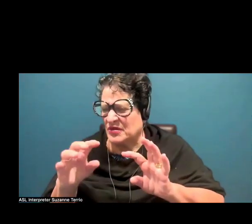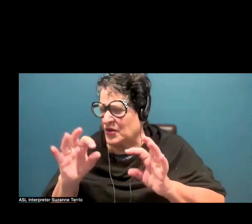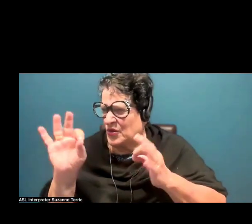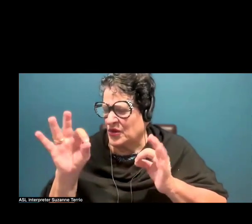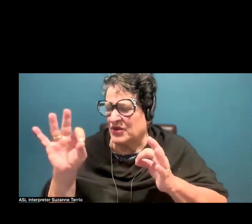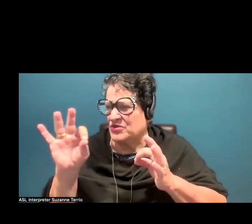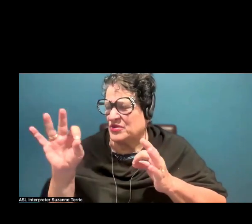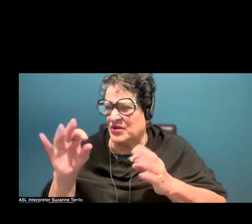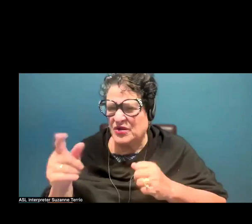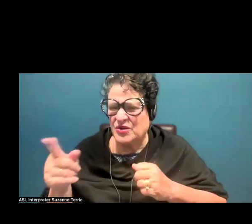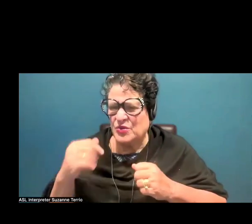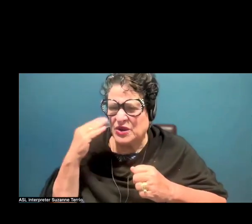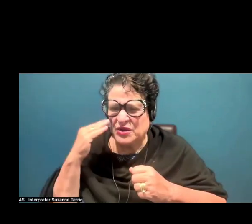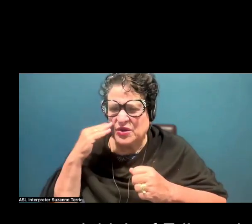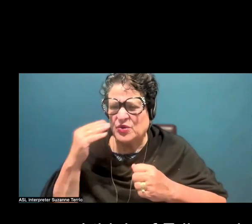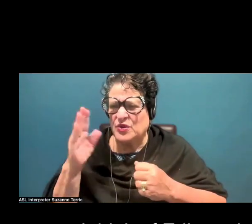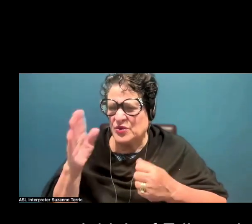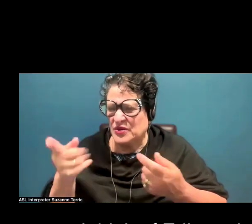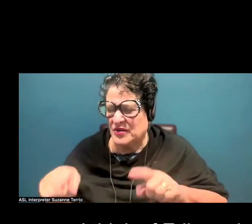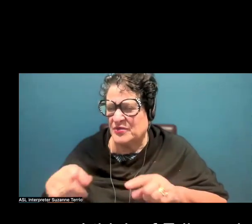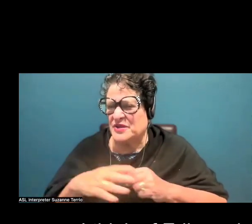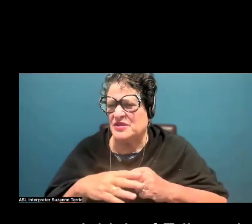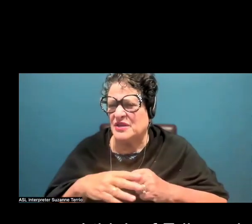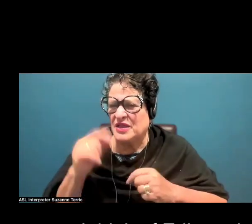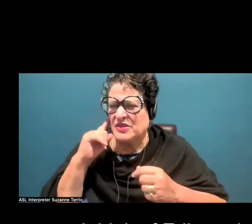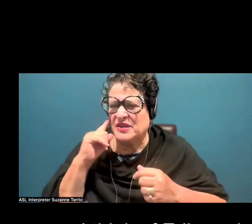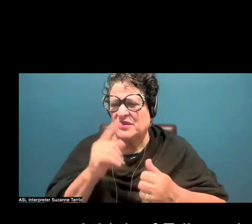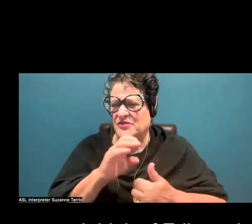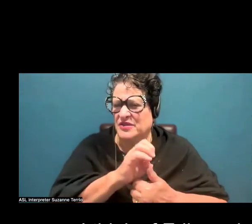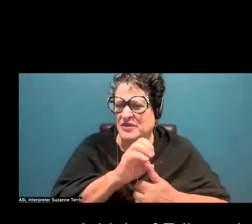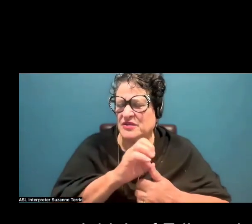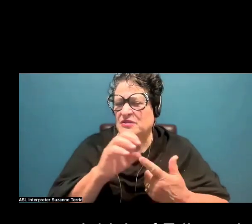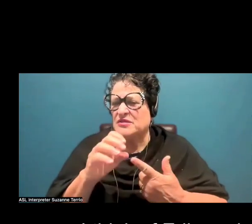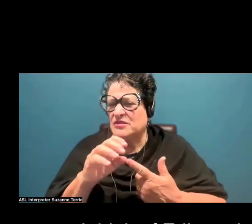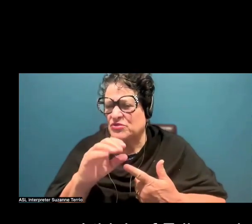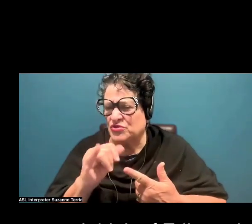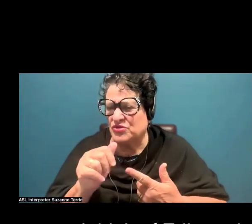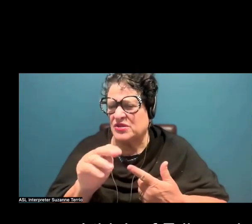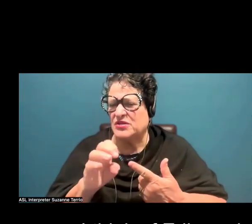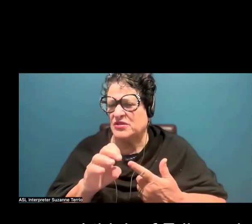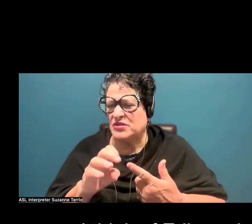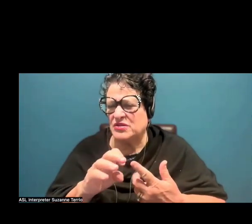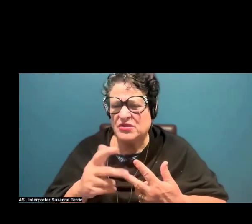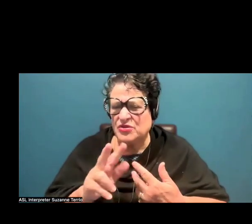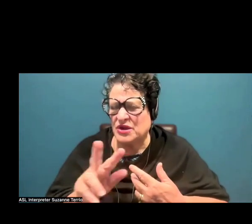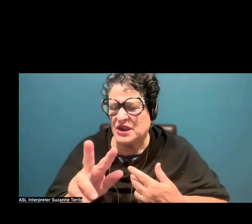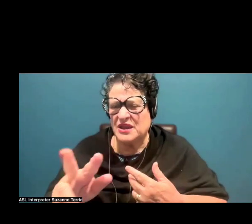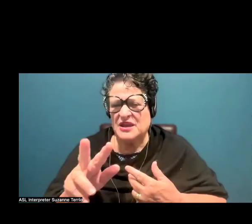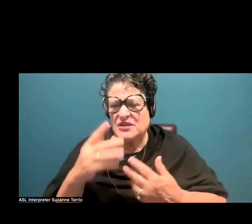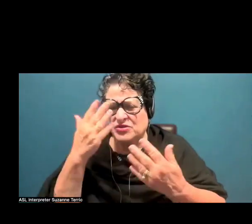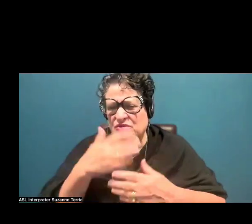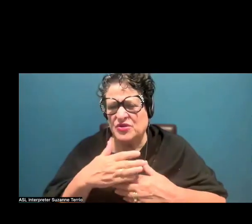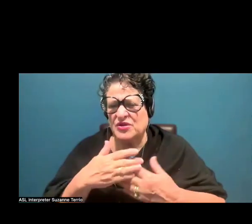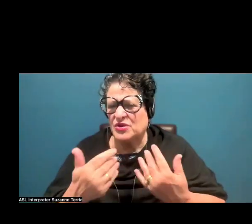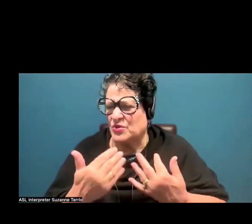volunteers. We know what's coming. I think of Edie and Jane running ahead of me into the dark. Edie and Jane waiting for their turn